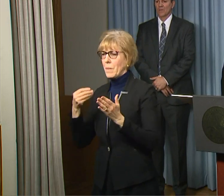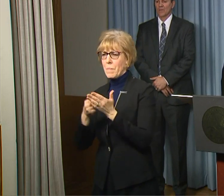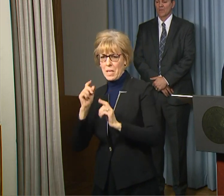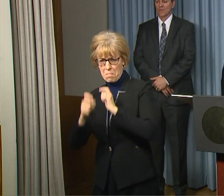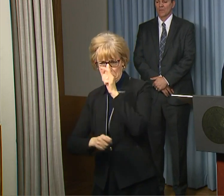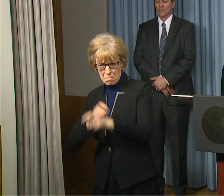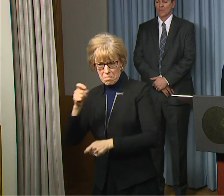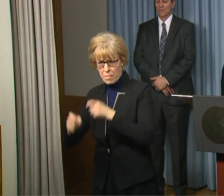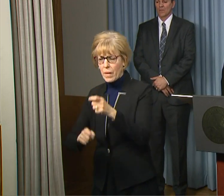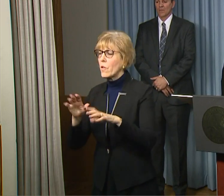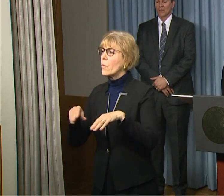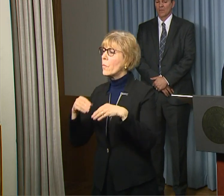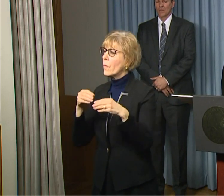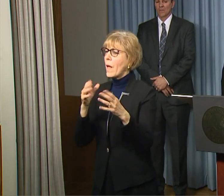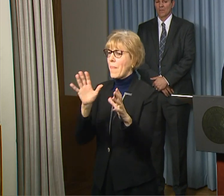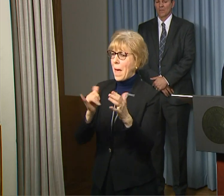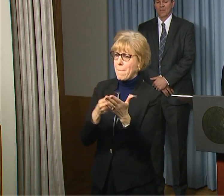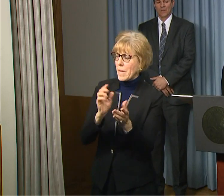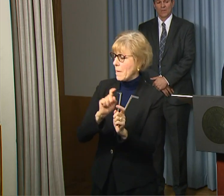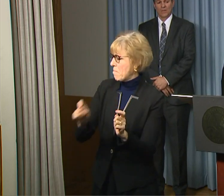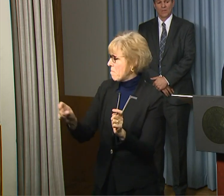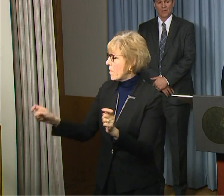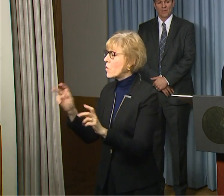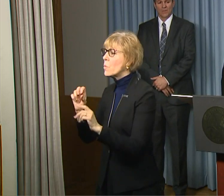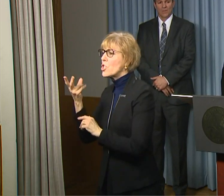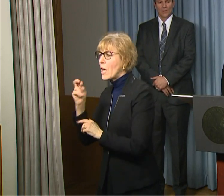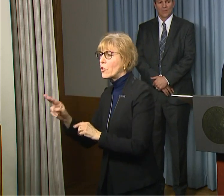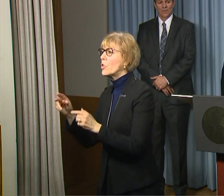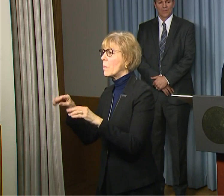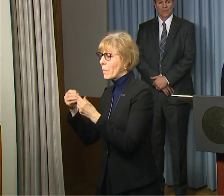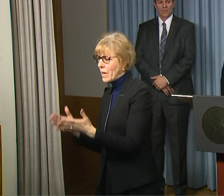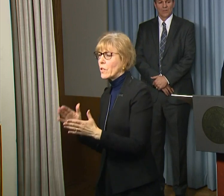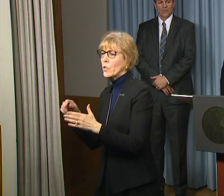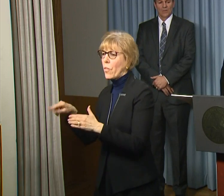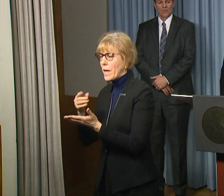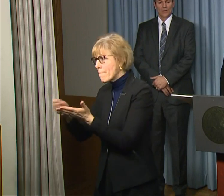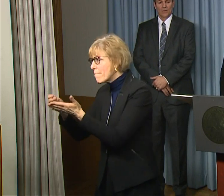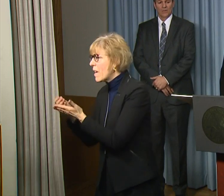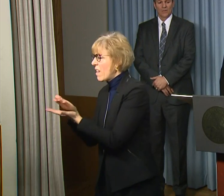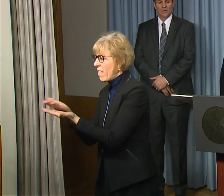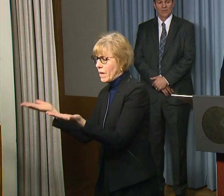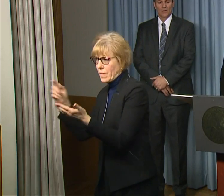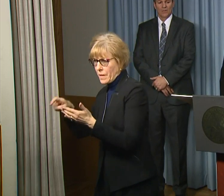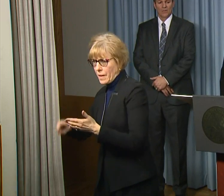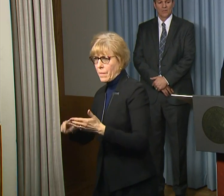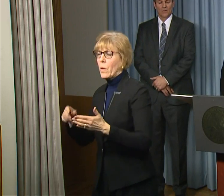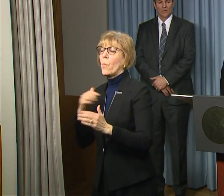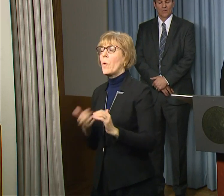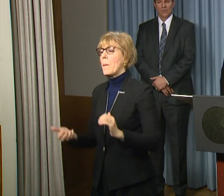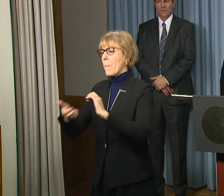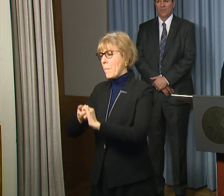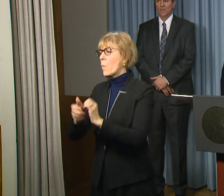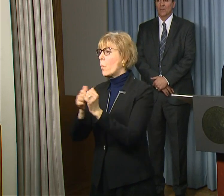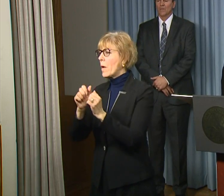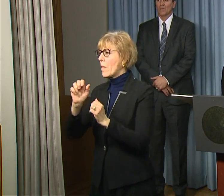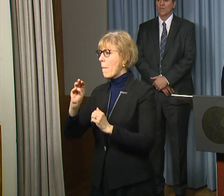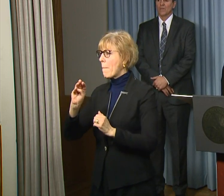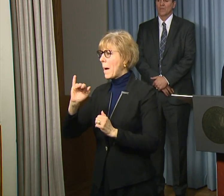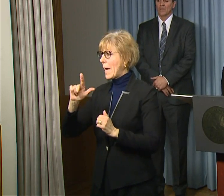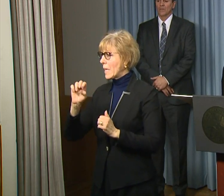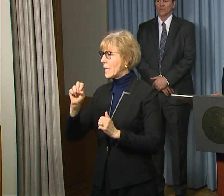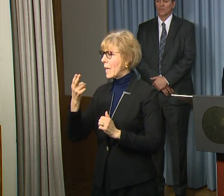service providers purchase much-needed supplies. We have partnered with the Mile High United Way to make it easy to help. So you can